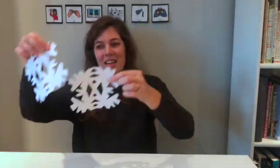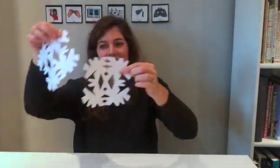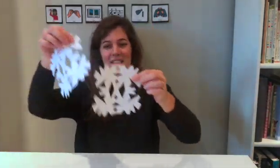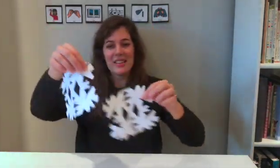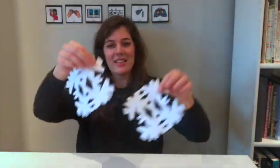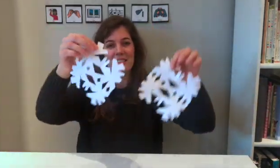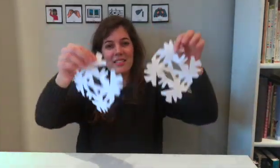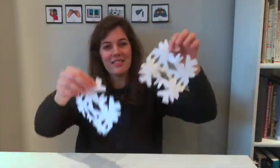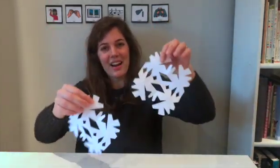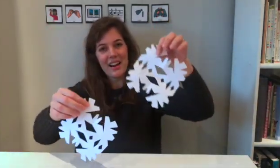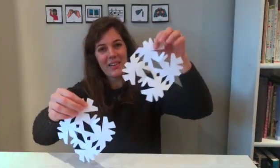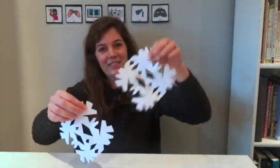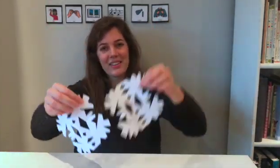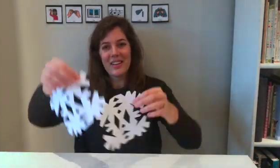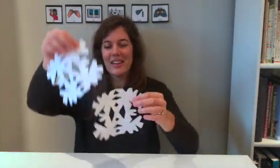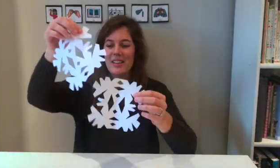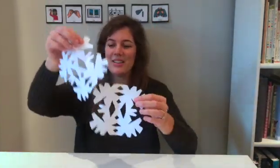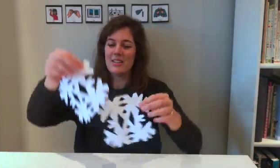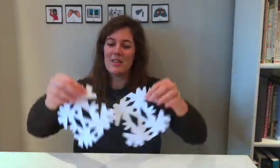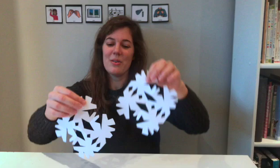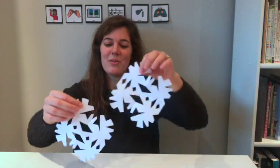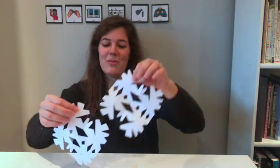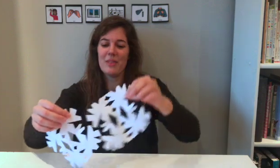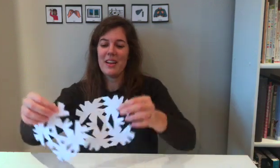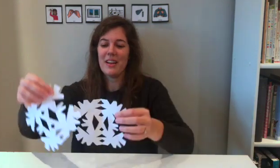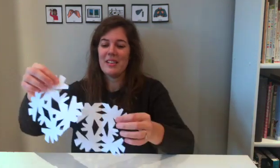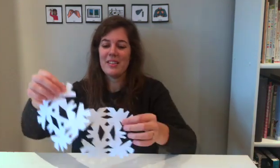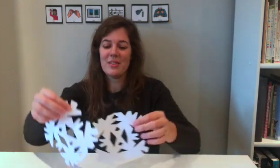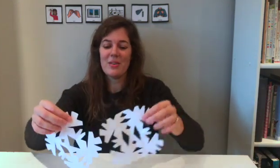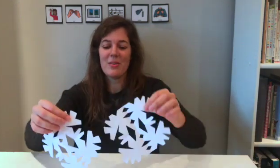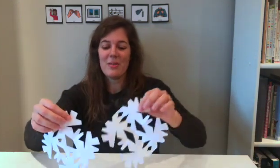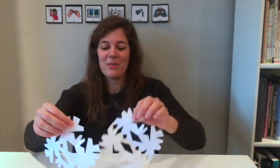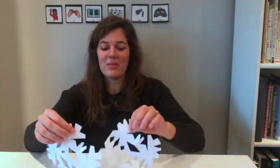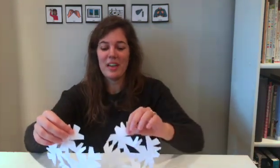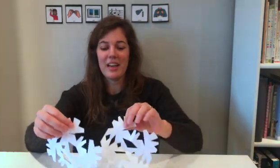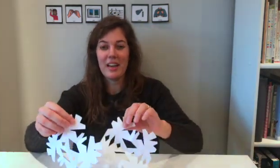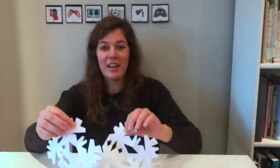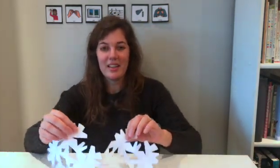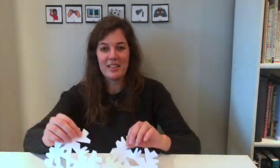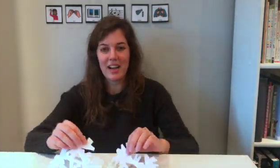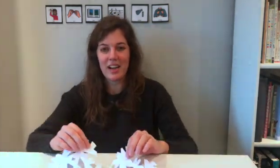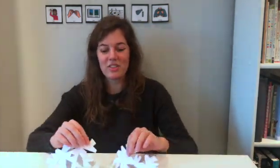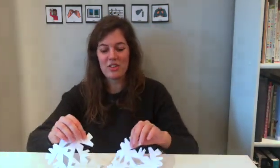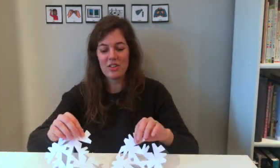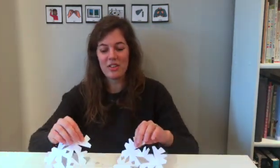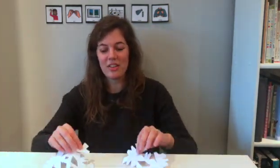dance around. Snowflake, snowflake, touch the